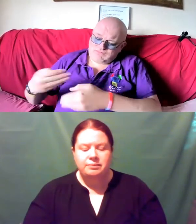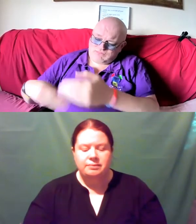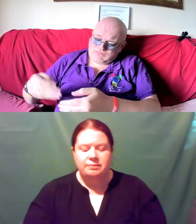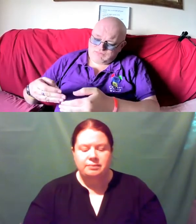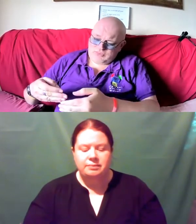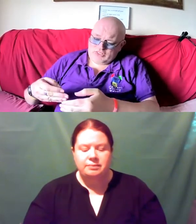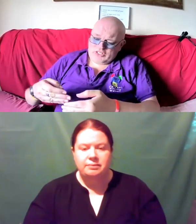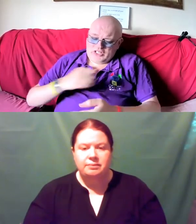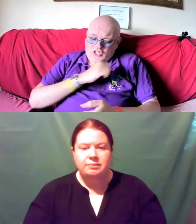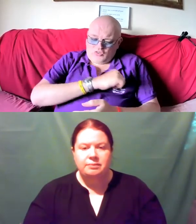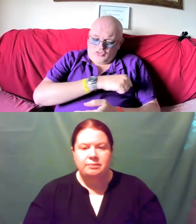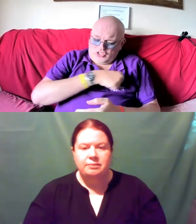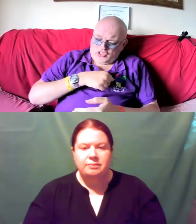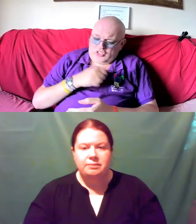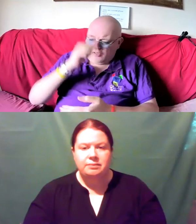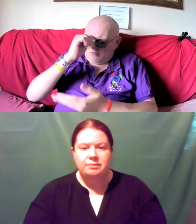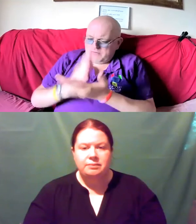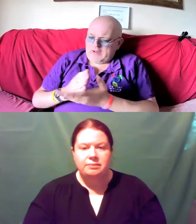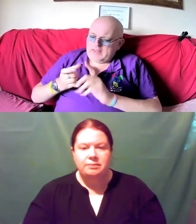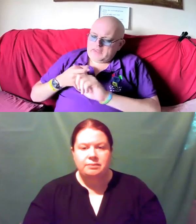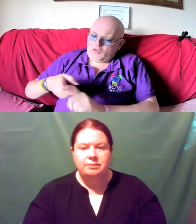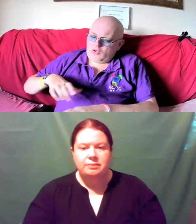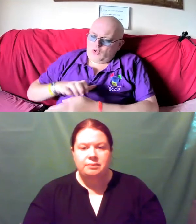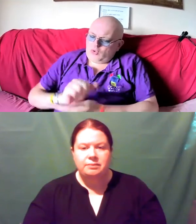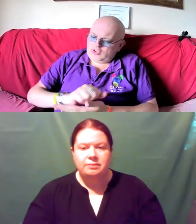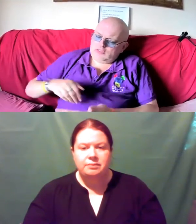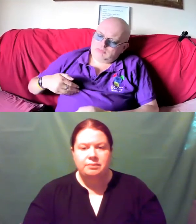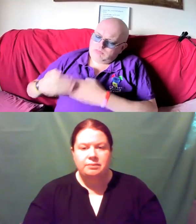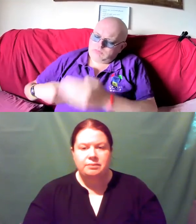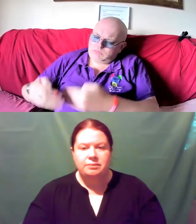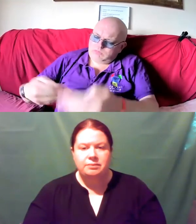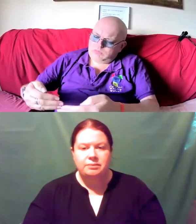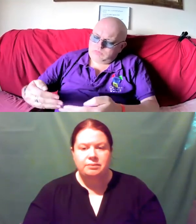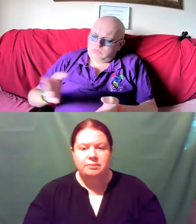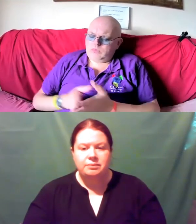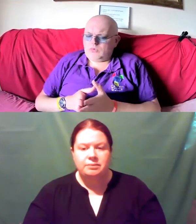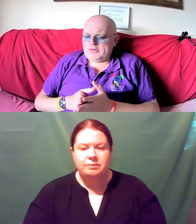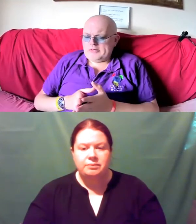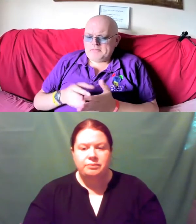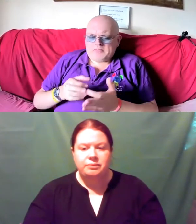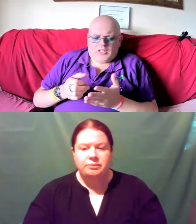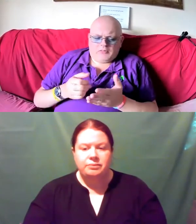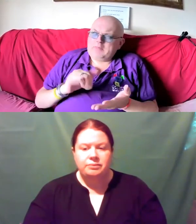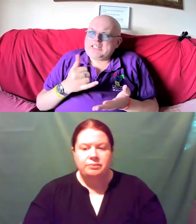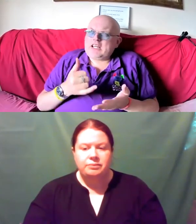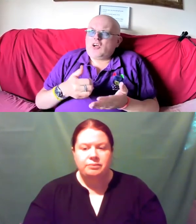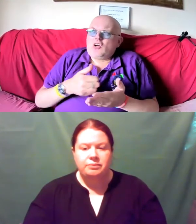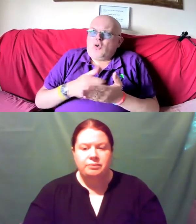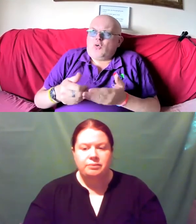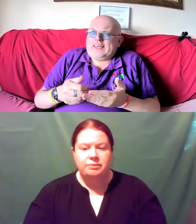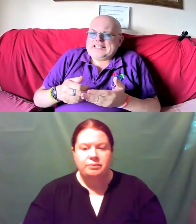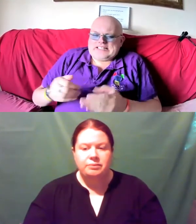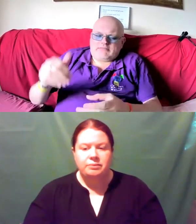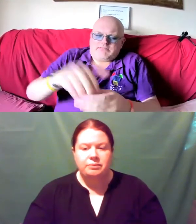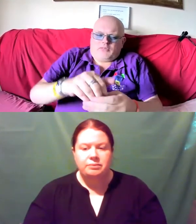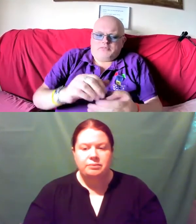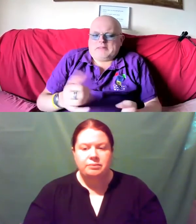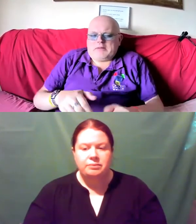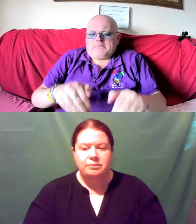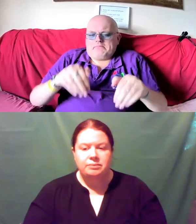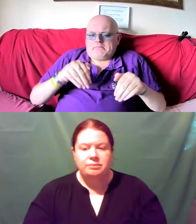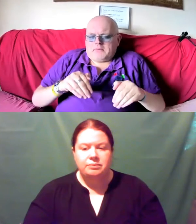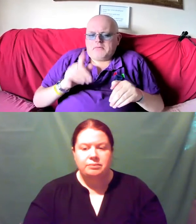being from a faith culture, maybe not always, you know, really active in belief or practice, but certainly